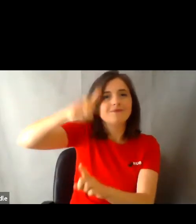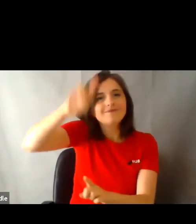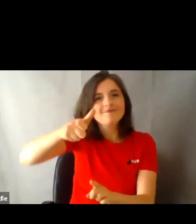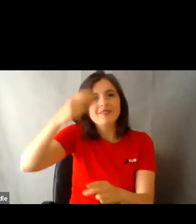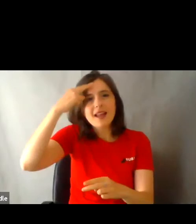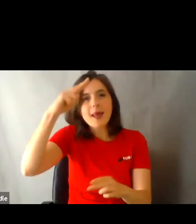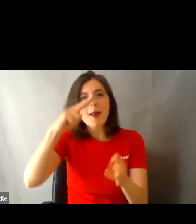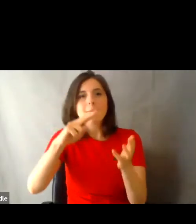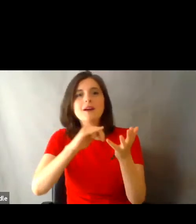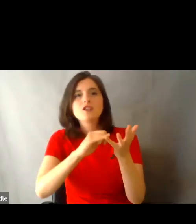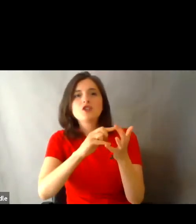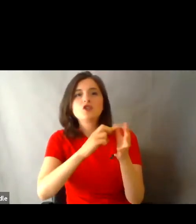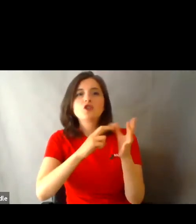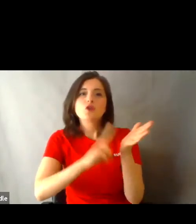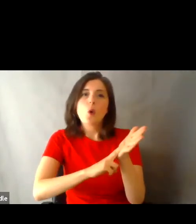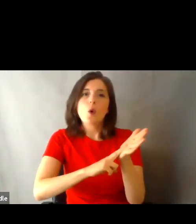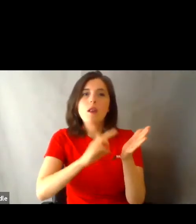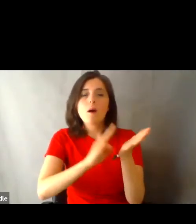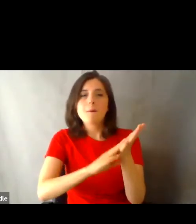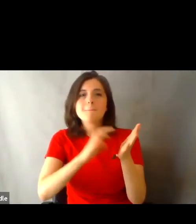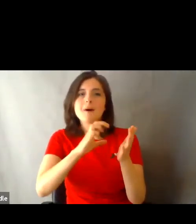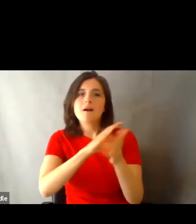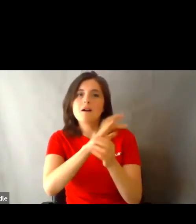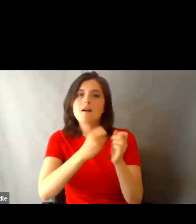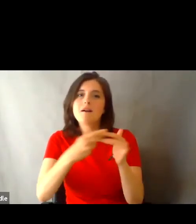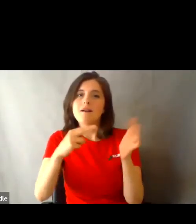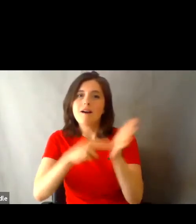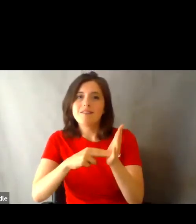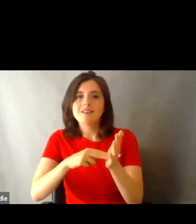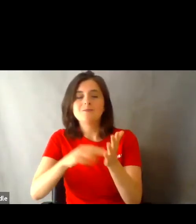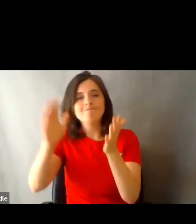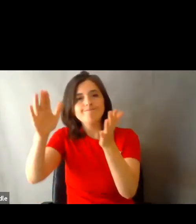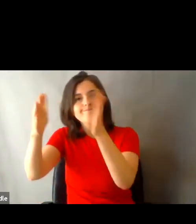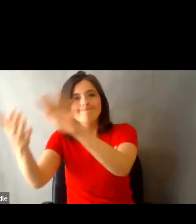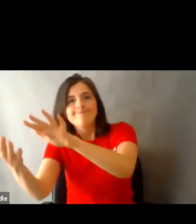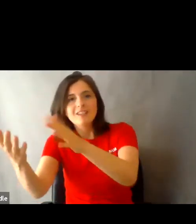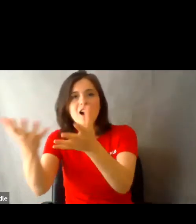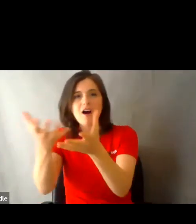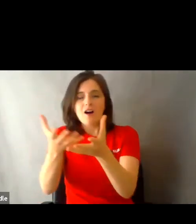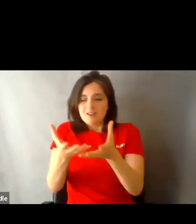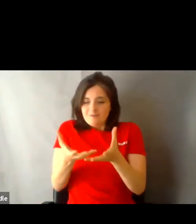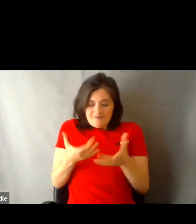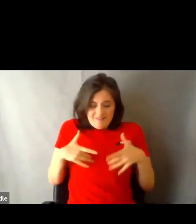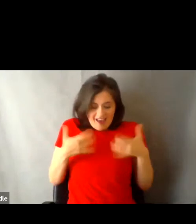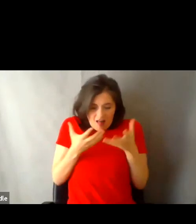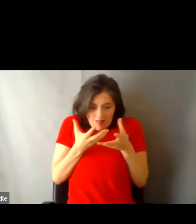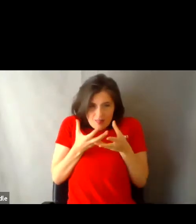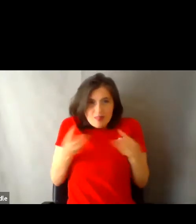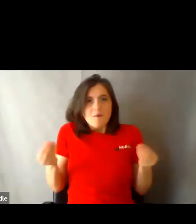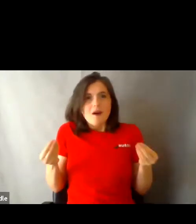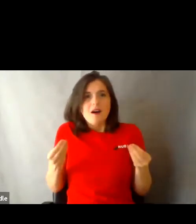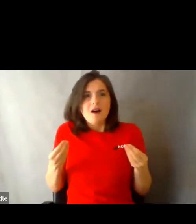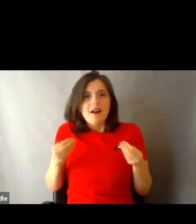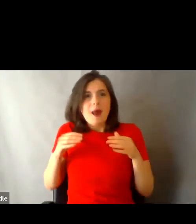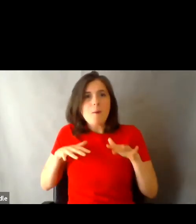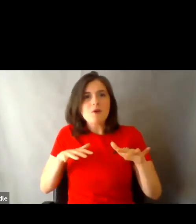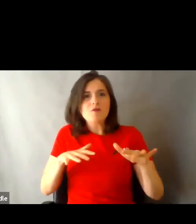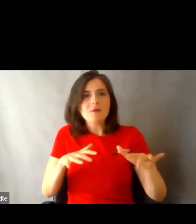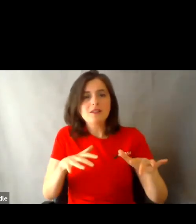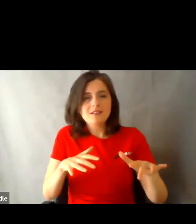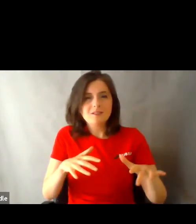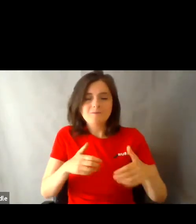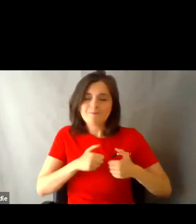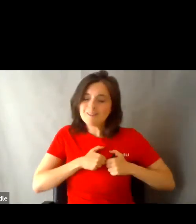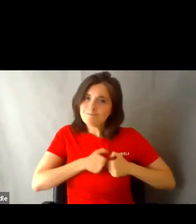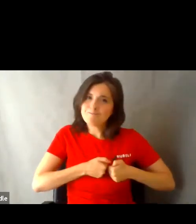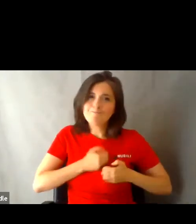McGovern. He's left a huge hole in our movement. It was absolutely heartbreaking to say goodbye